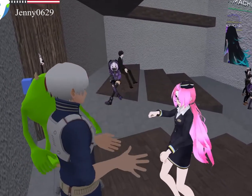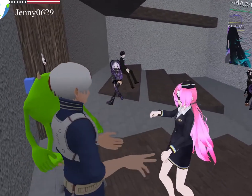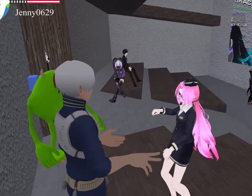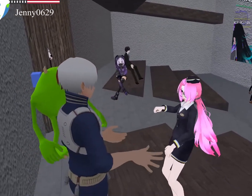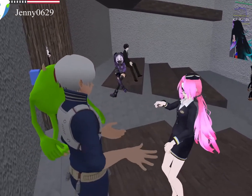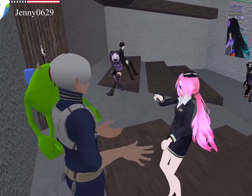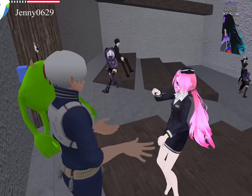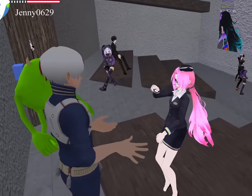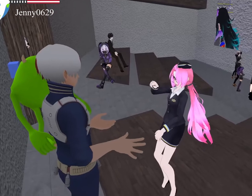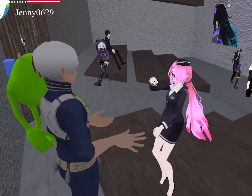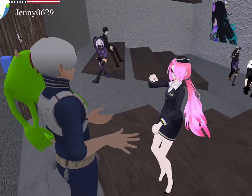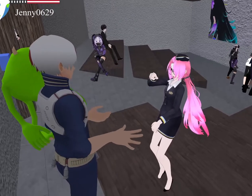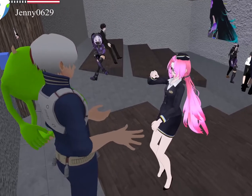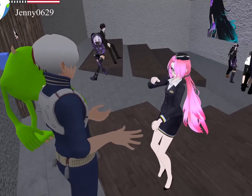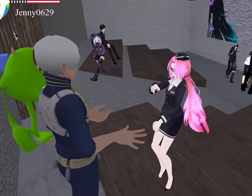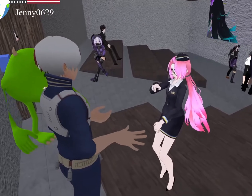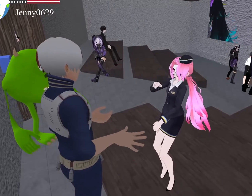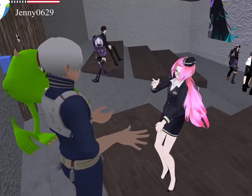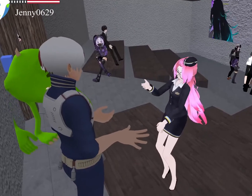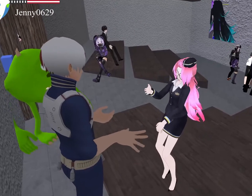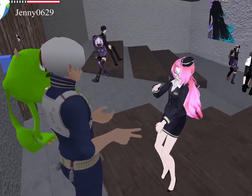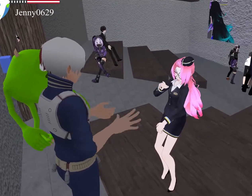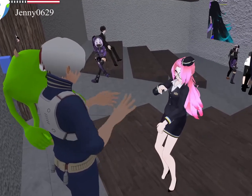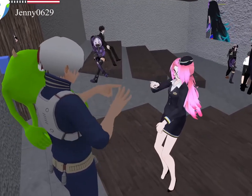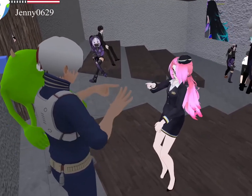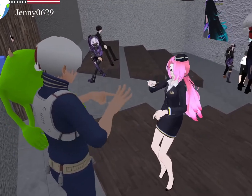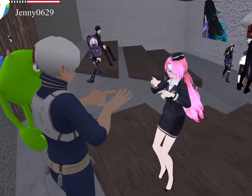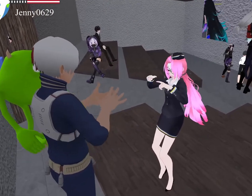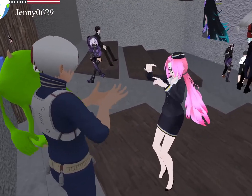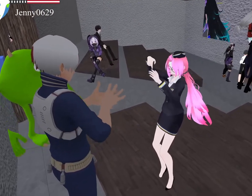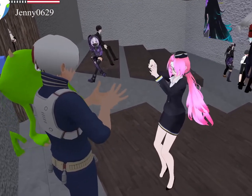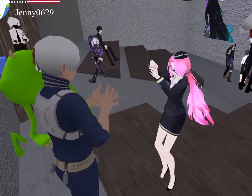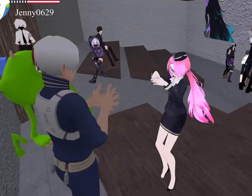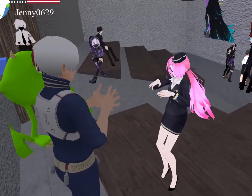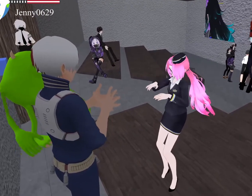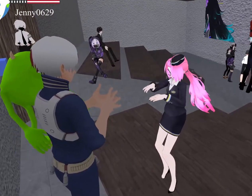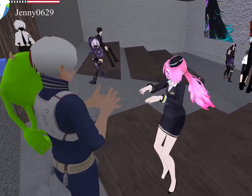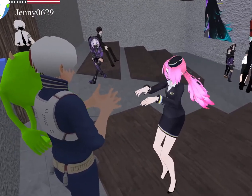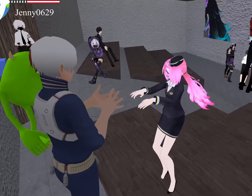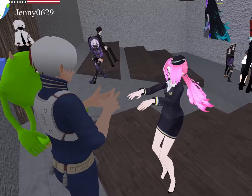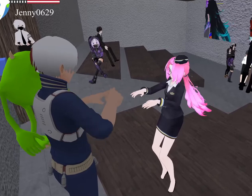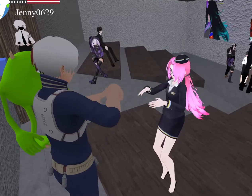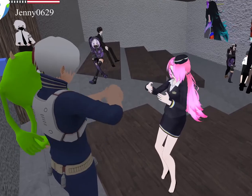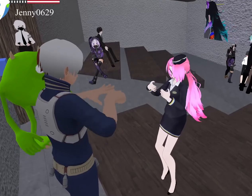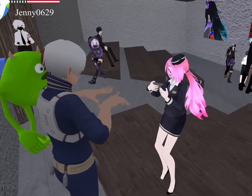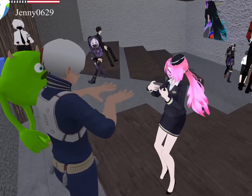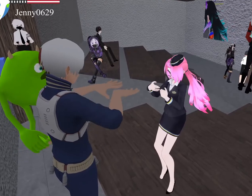use that. there I'd is. say you might say sign. If I were you, I'd sign sewing machine and then show that of like the needle and you're pushing it through. The sign for machine